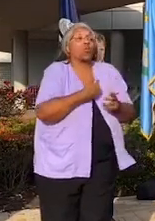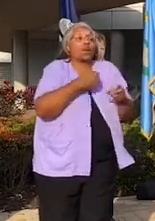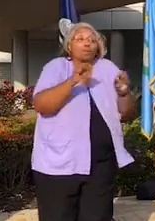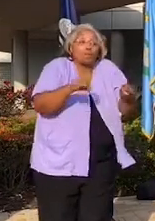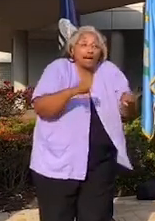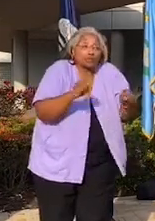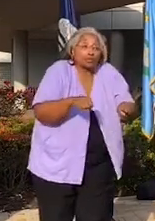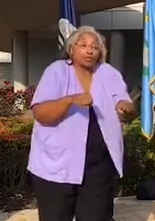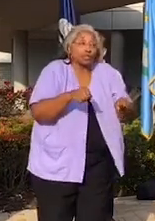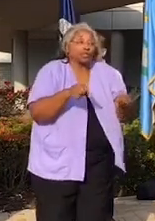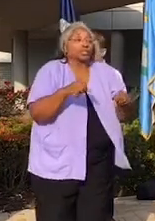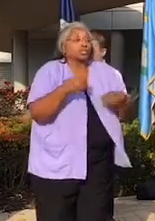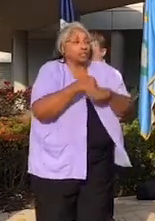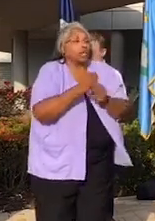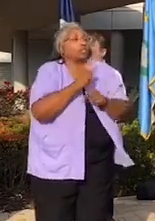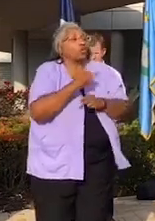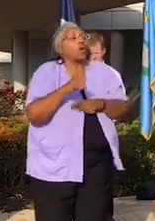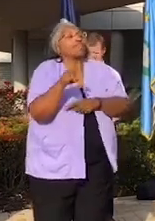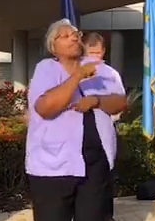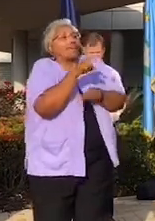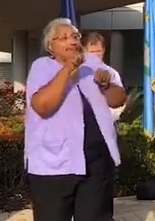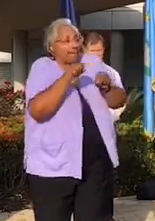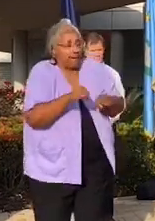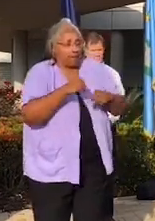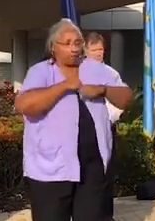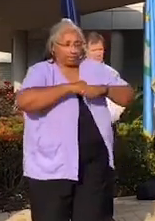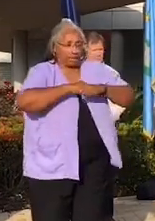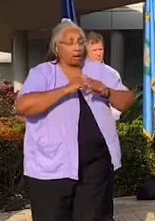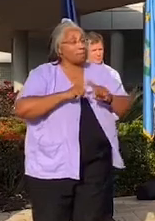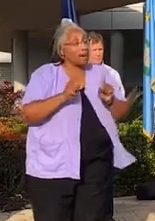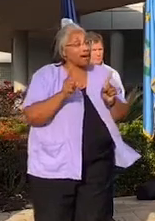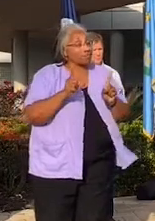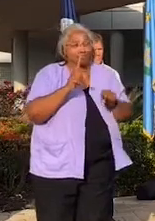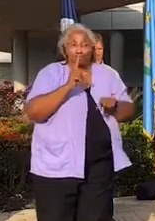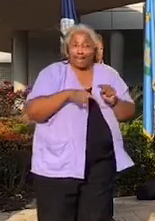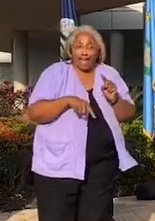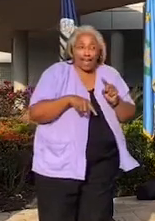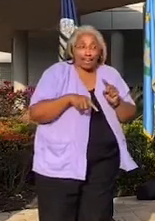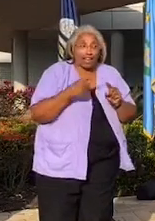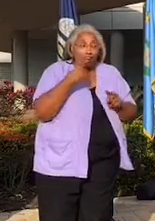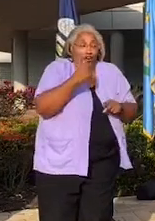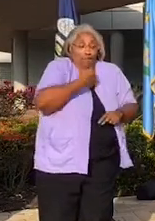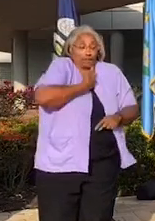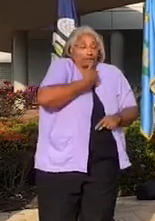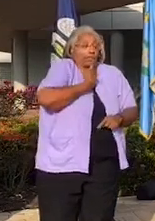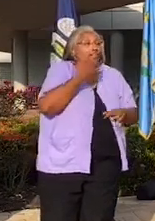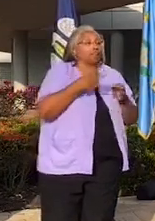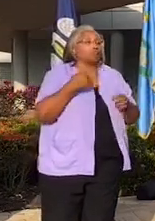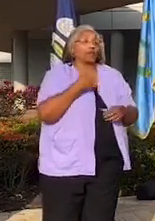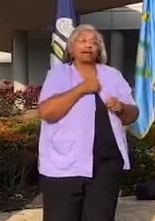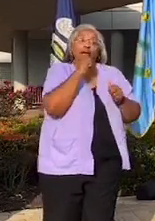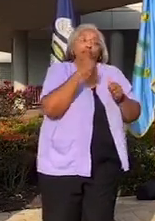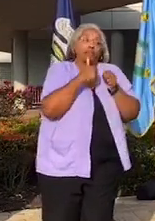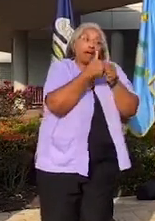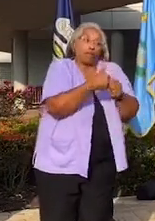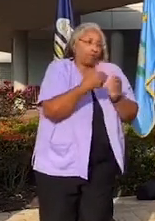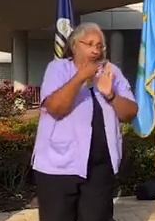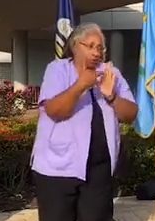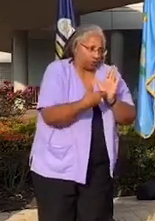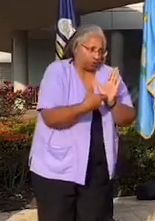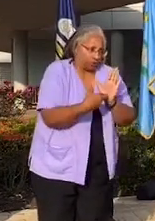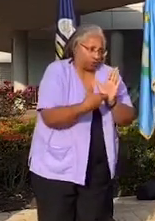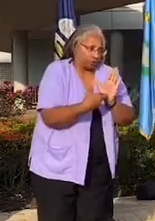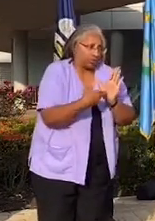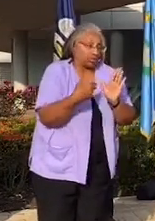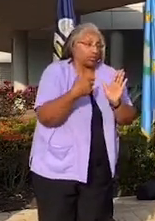ensure that they can protect us. But they cannot protect us from ourselves if we're not following the rules. So we are